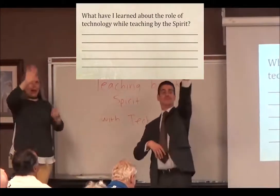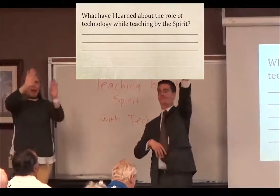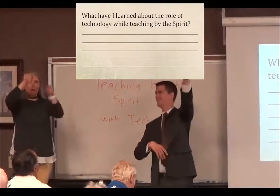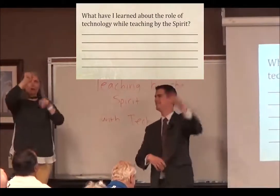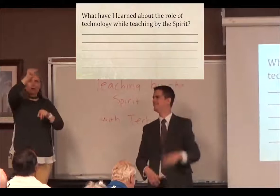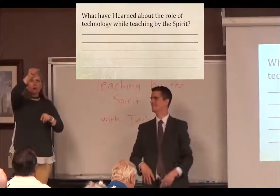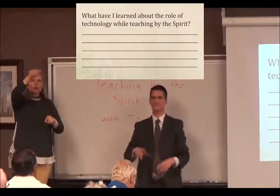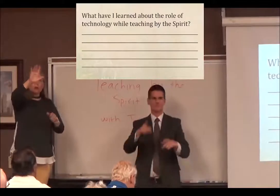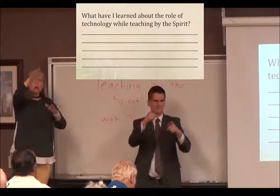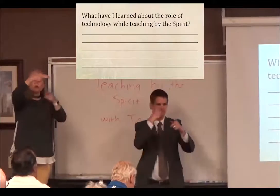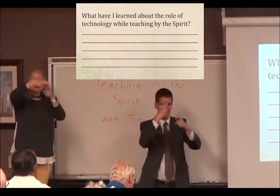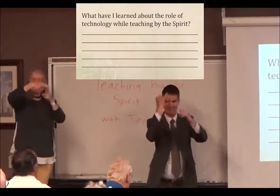I'll go here in the back.